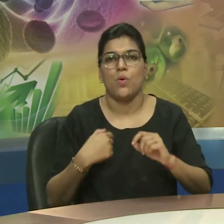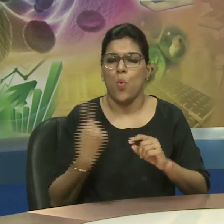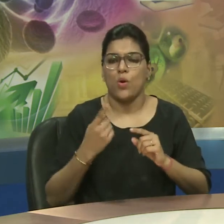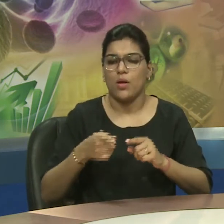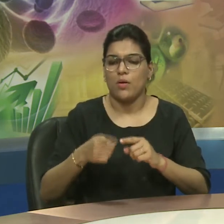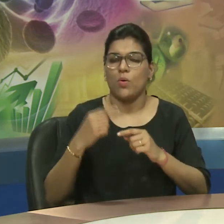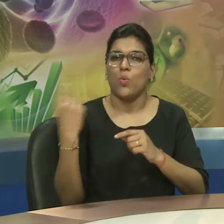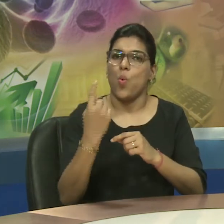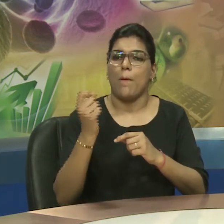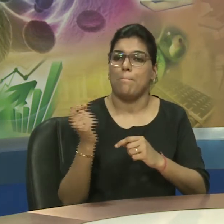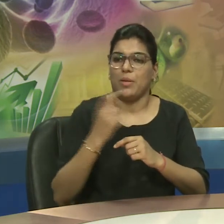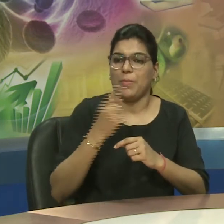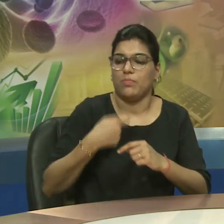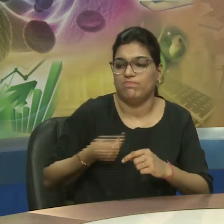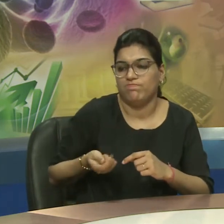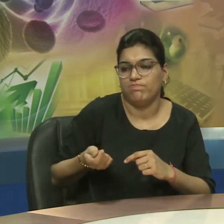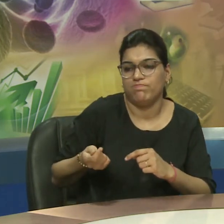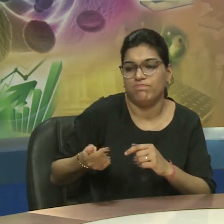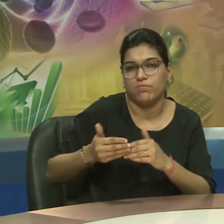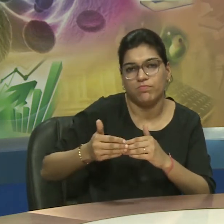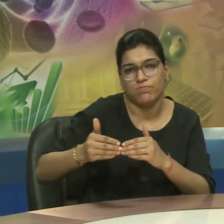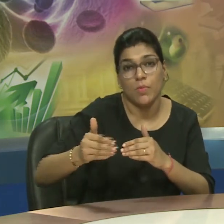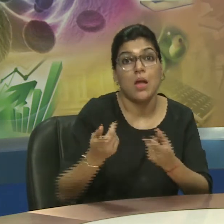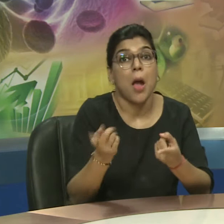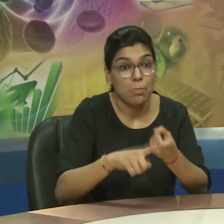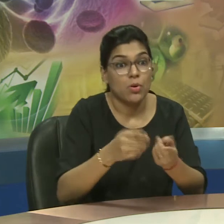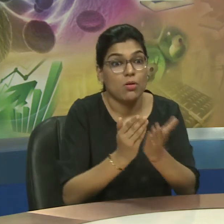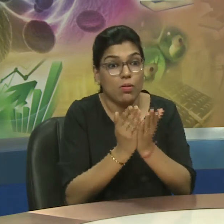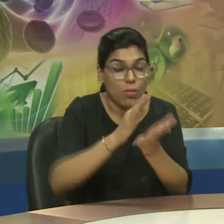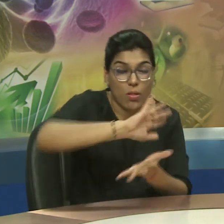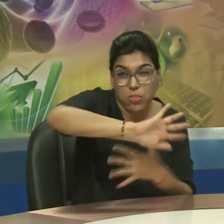In marine insurance, purchase price of goods and